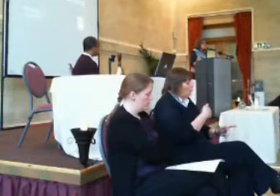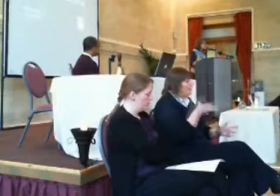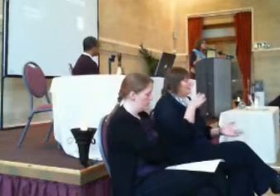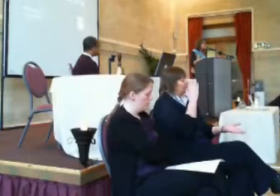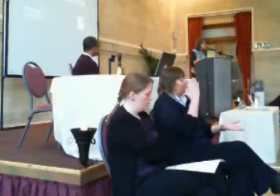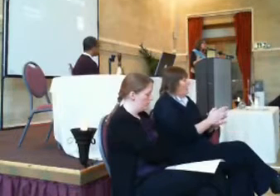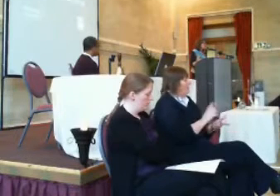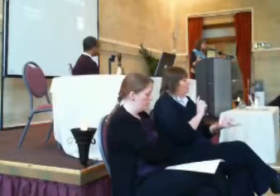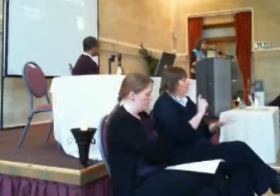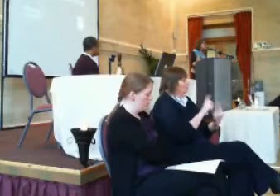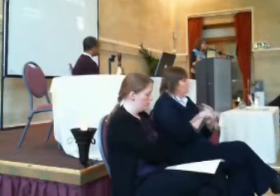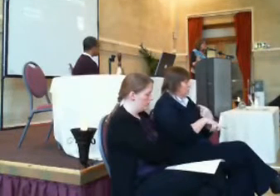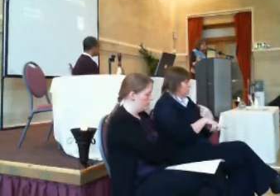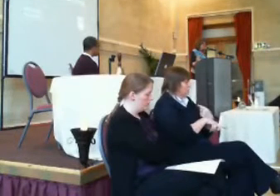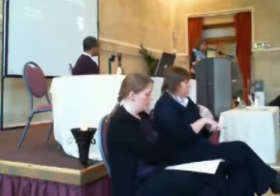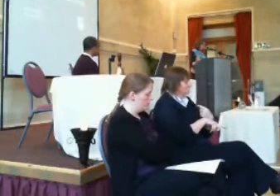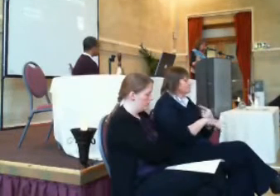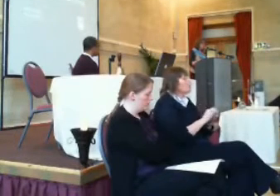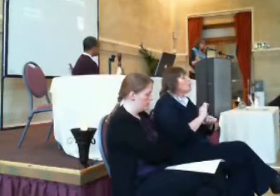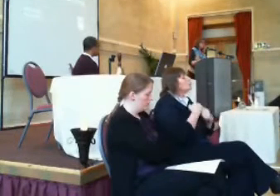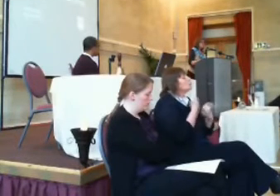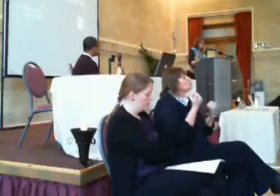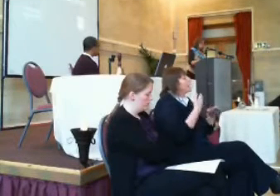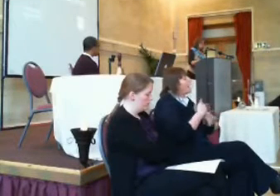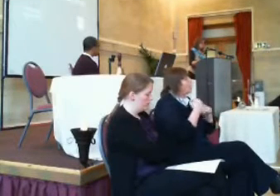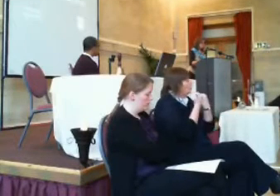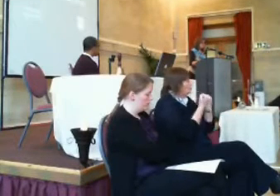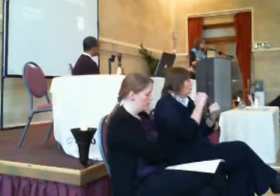we decided to use our workshop